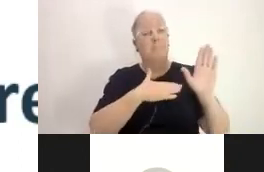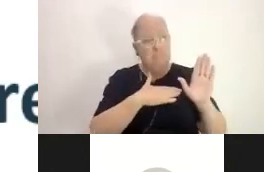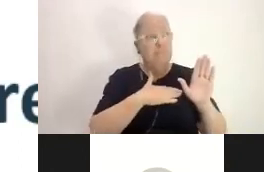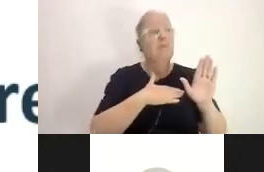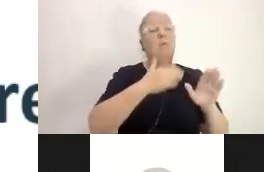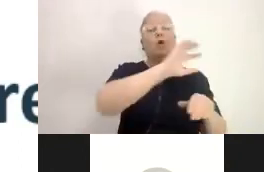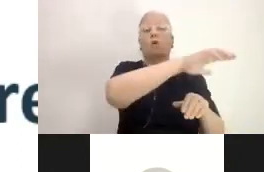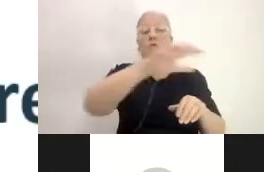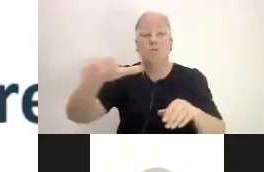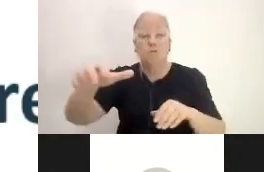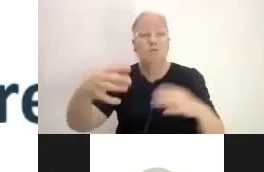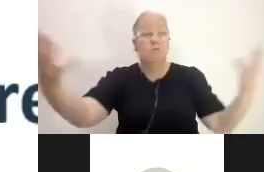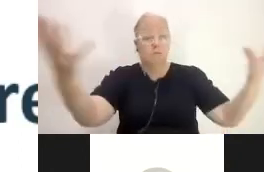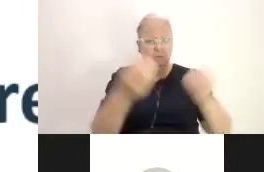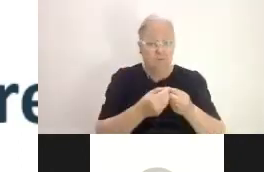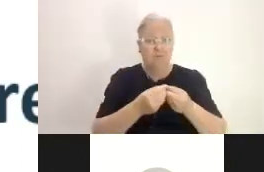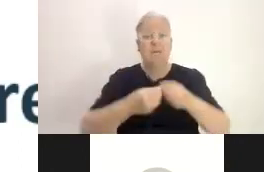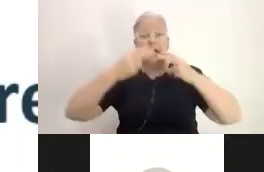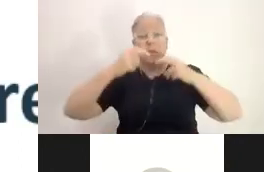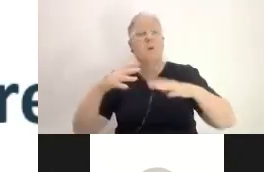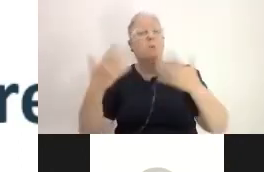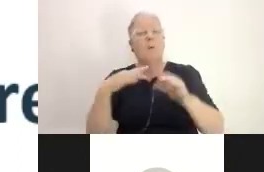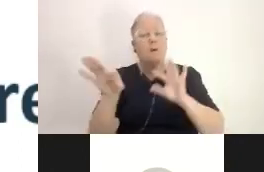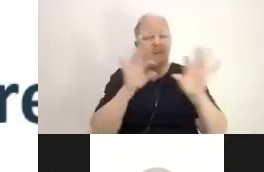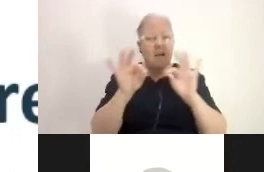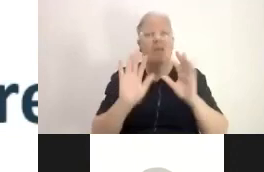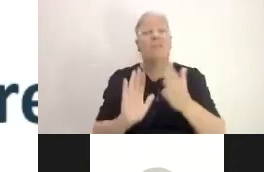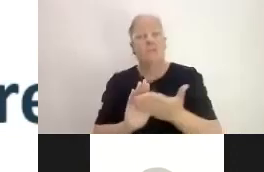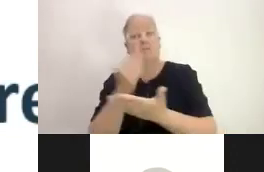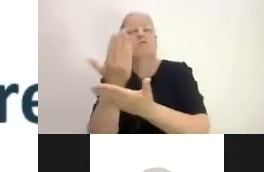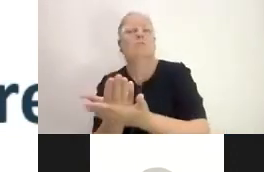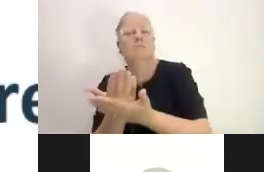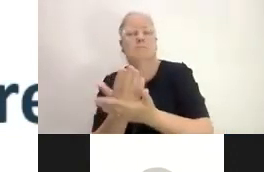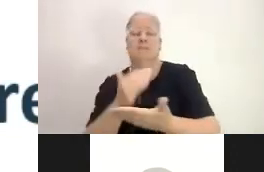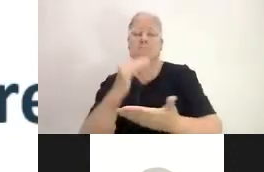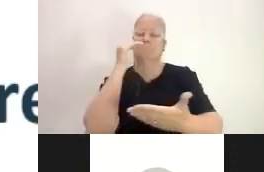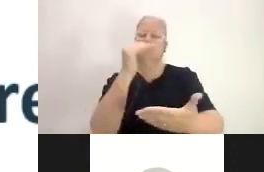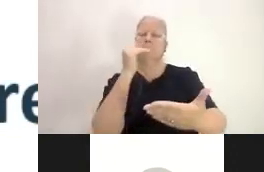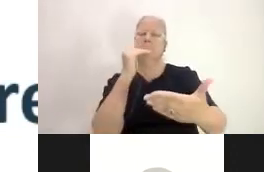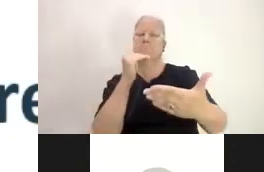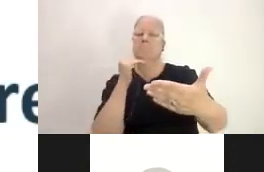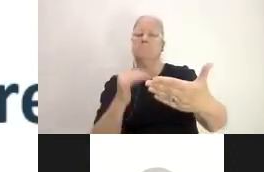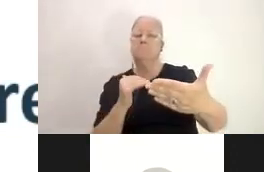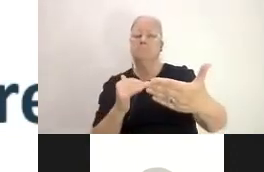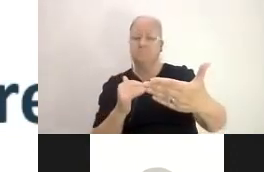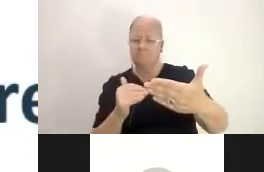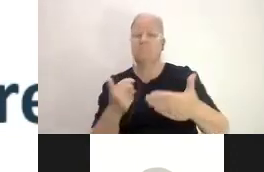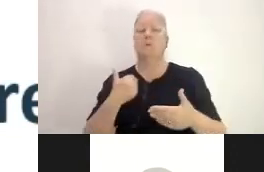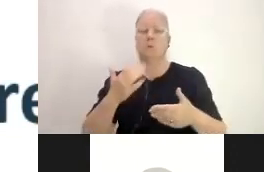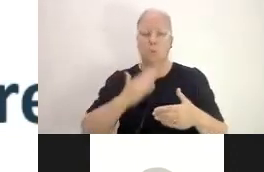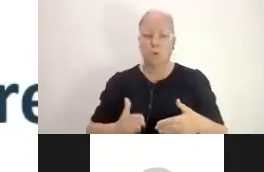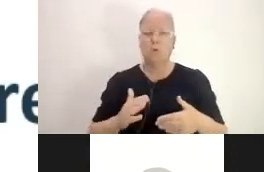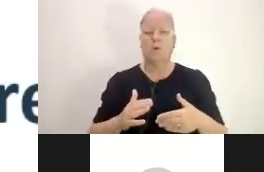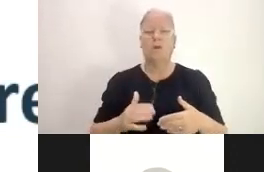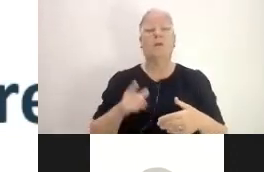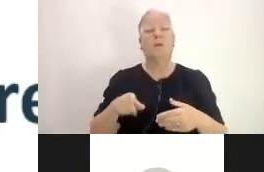consolidate all findings, prepare the recommendation to make sure that all the review will